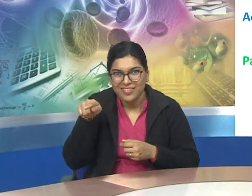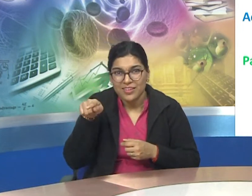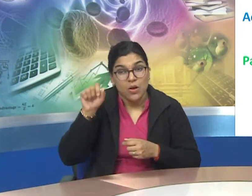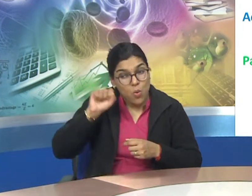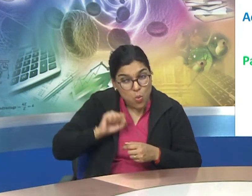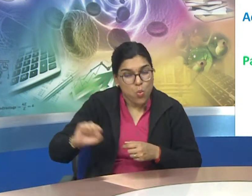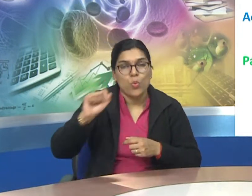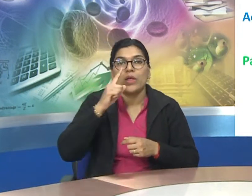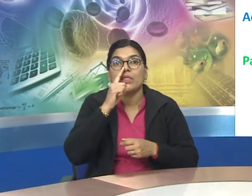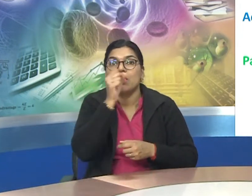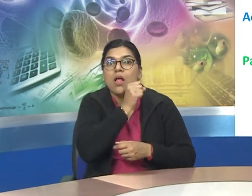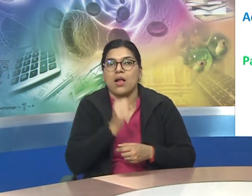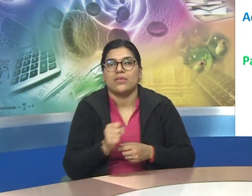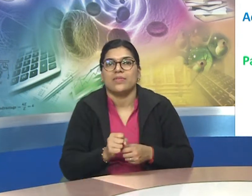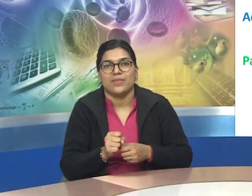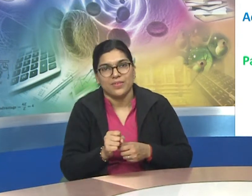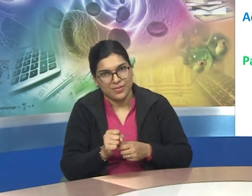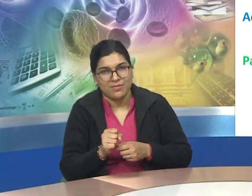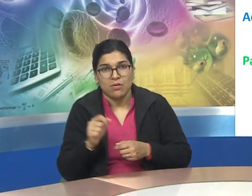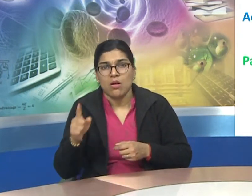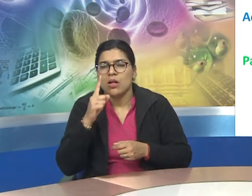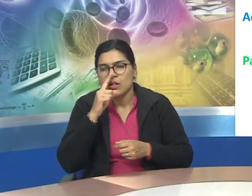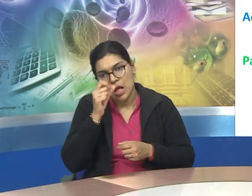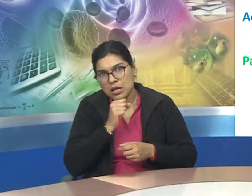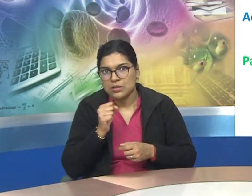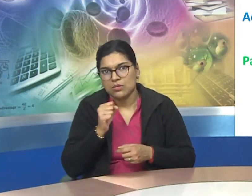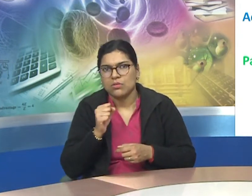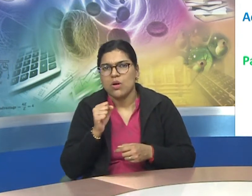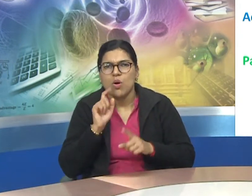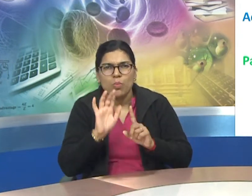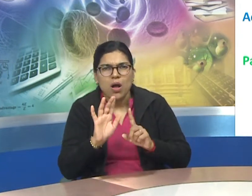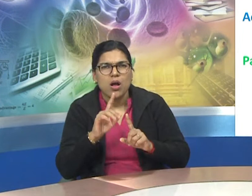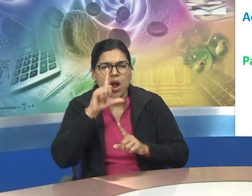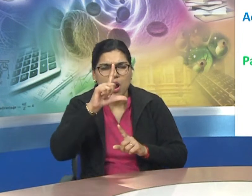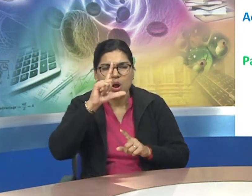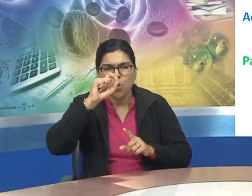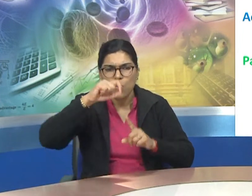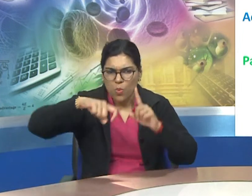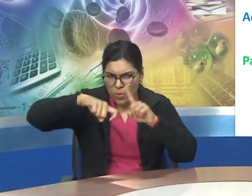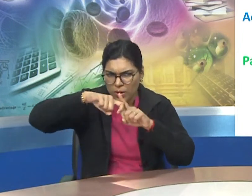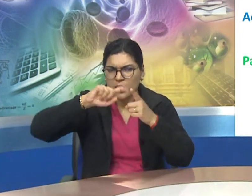his grandmother looked after him.